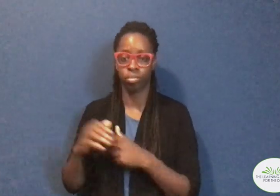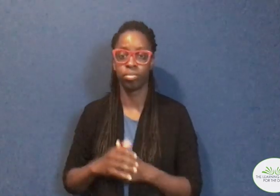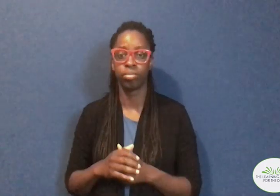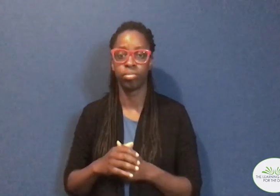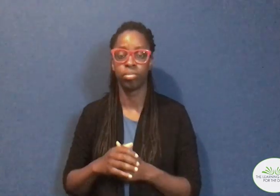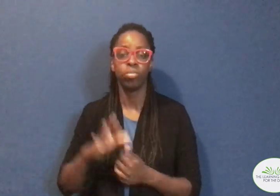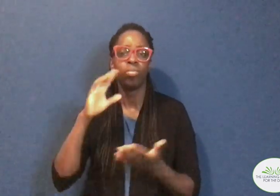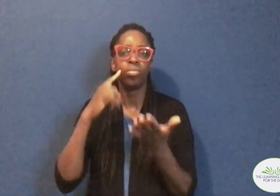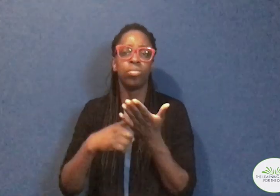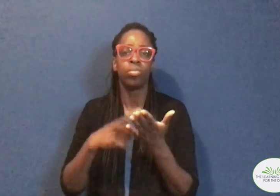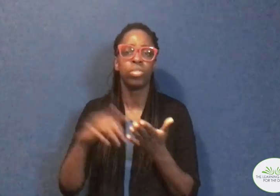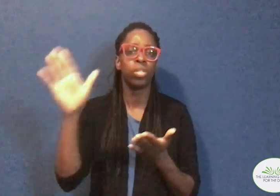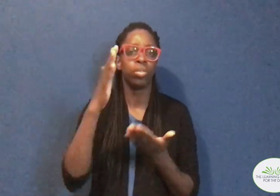public to the TLC community.